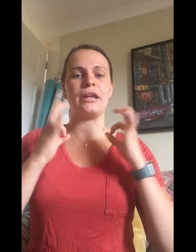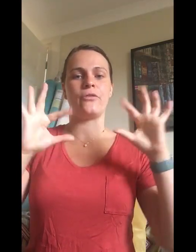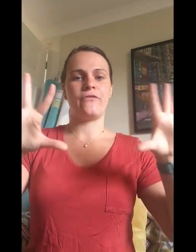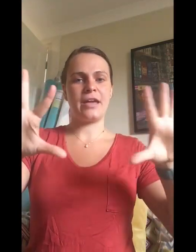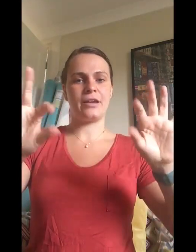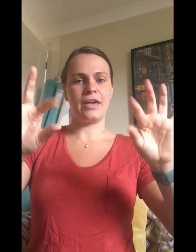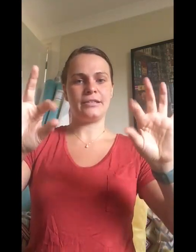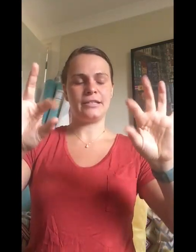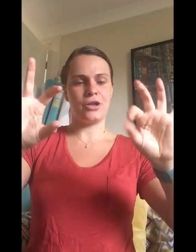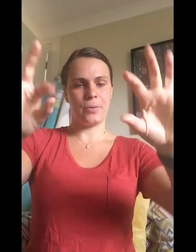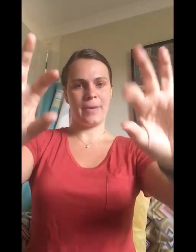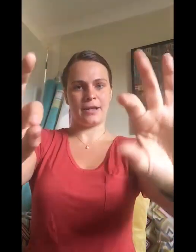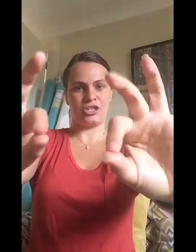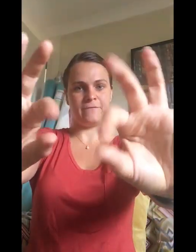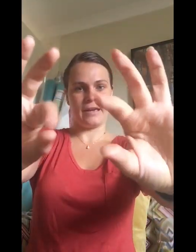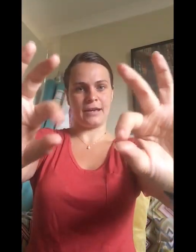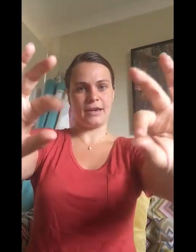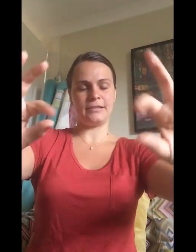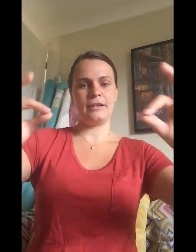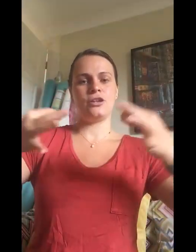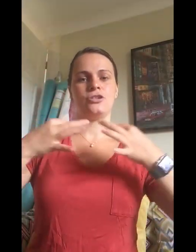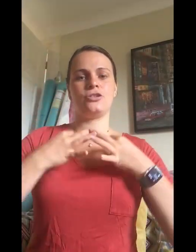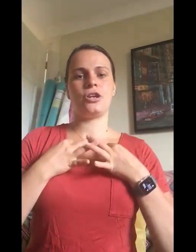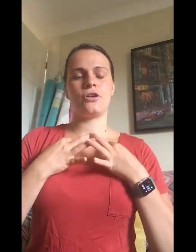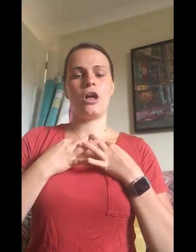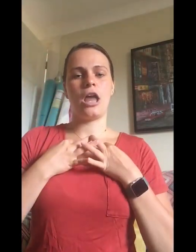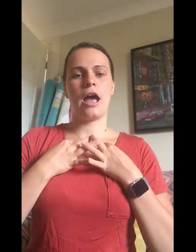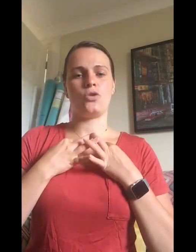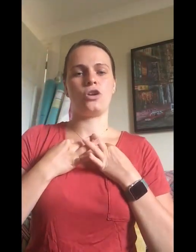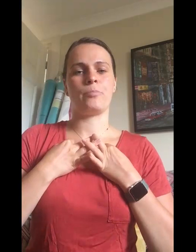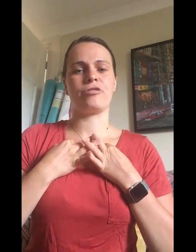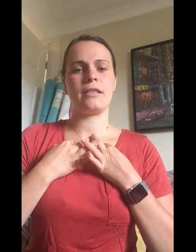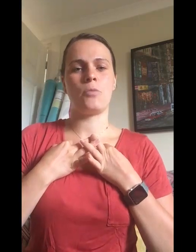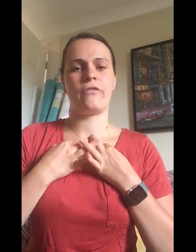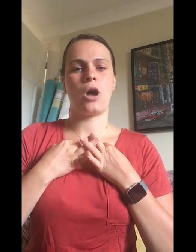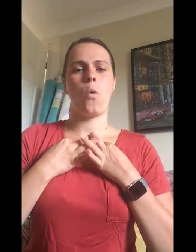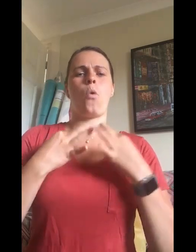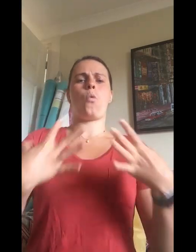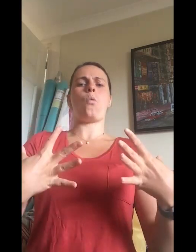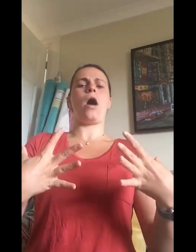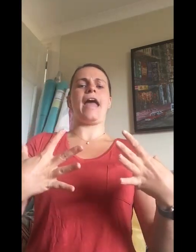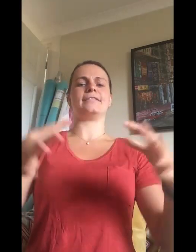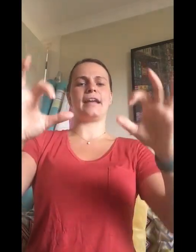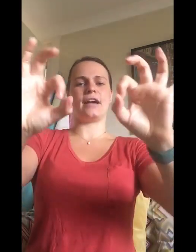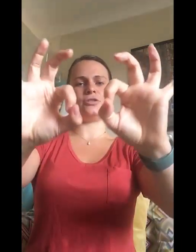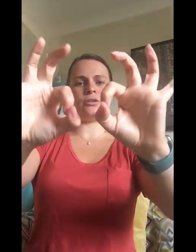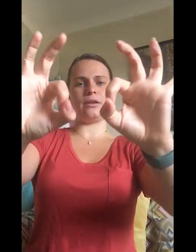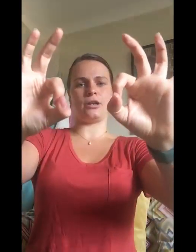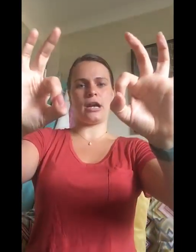your fingers, so your pinching fingers, to the collar and you're going to bring them off and go white. And as you do it, you're going to go like